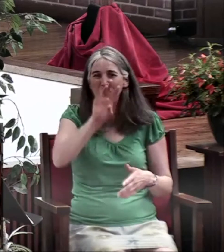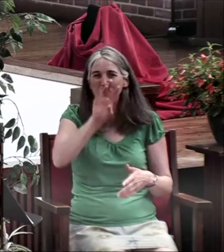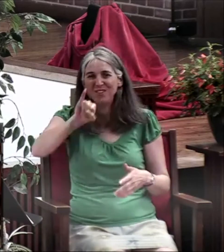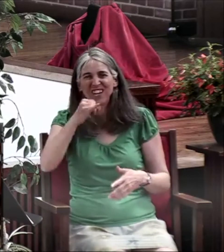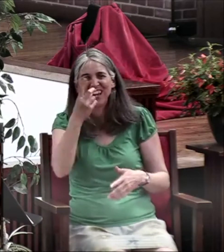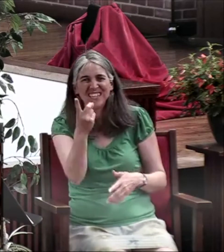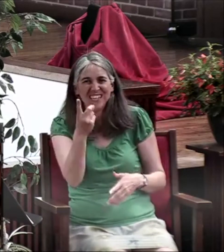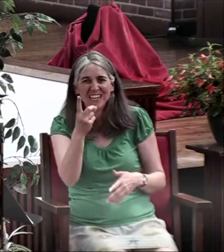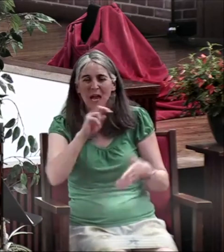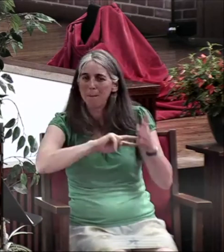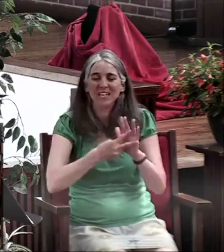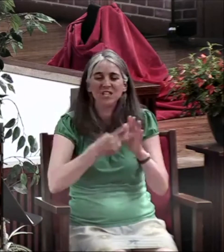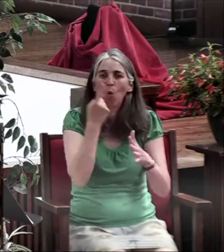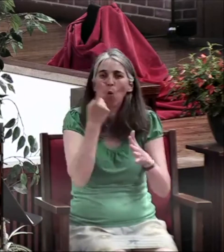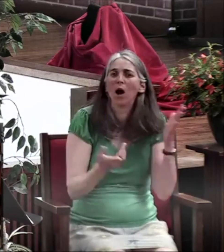WWJD?